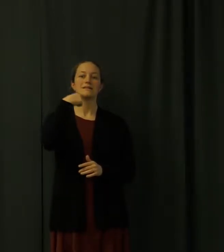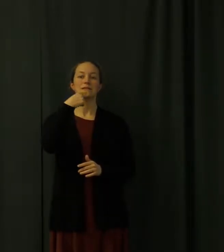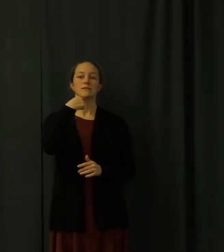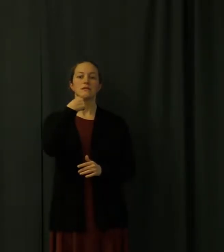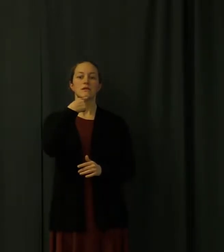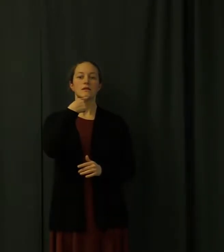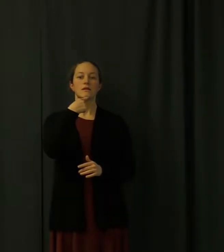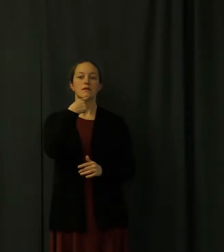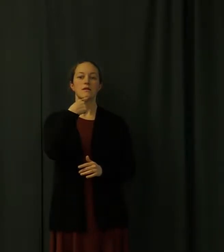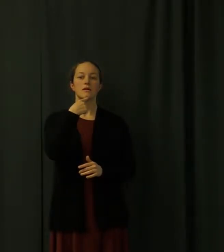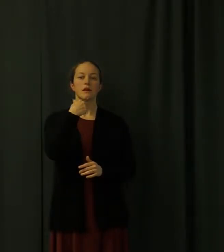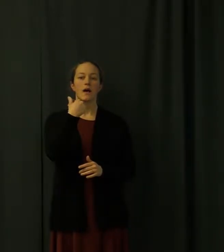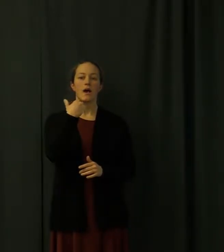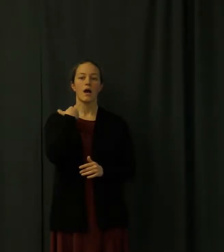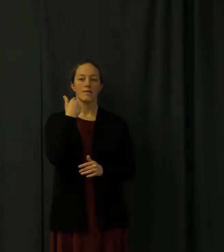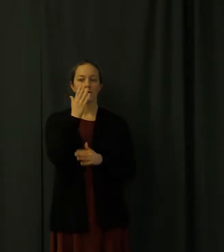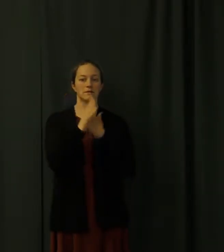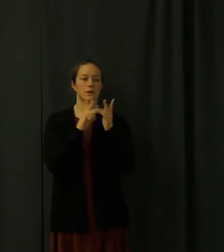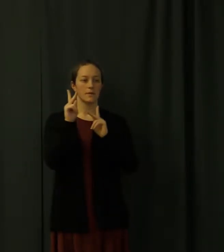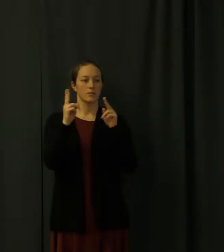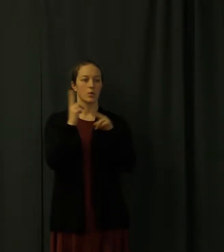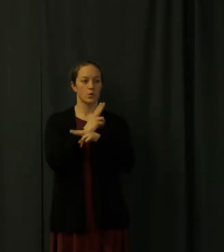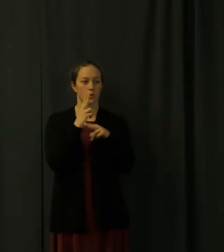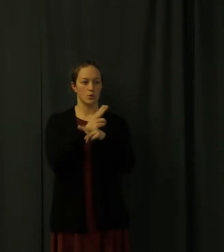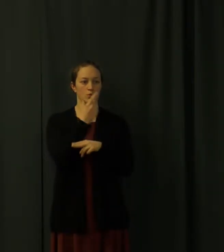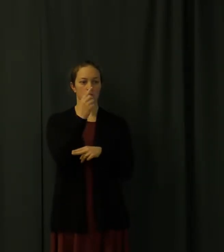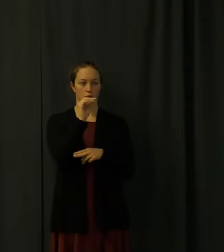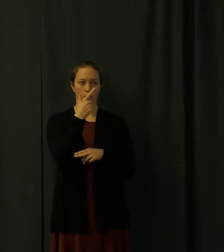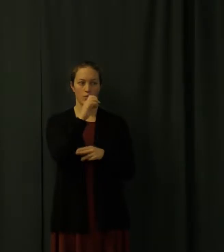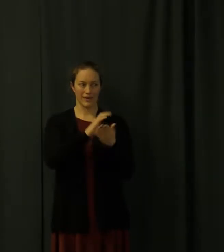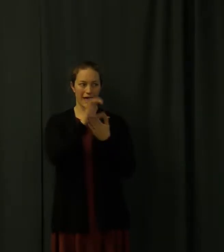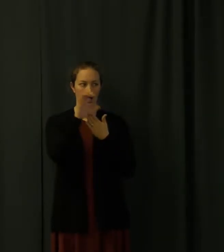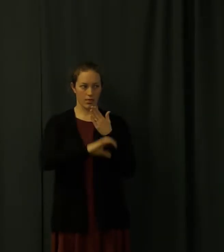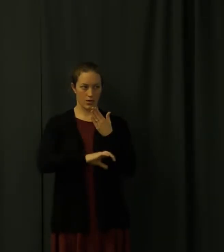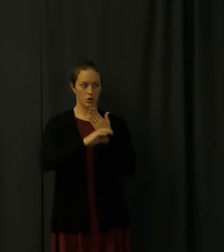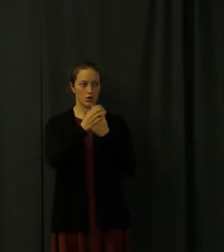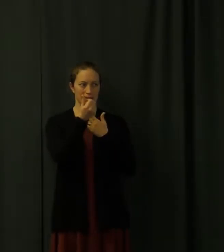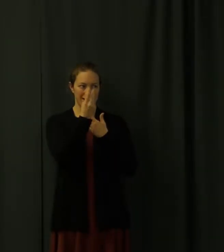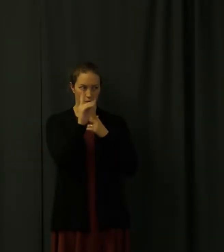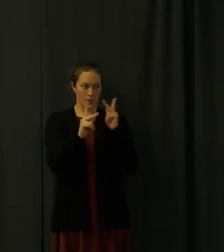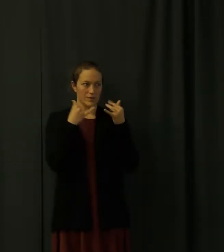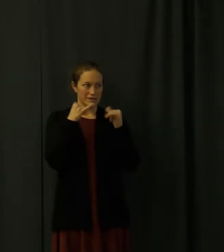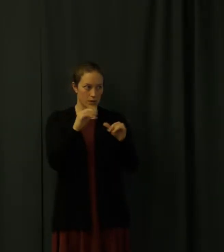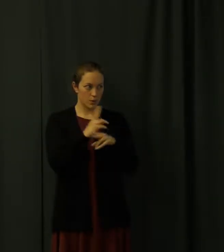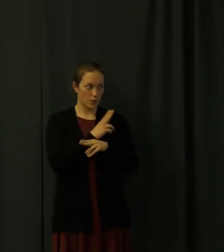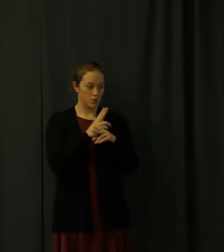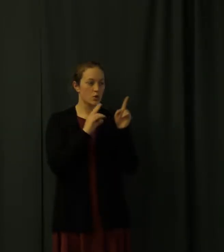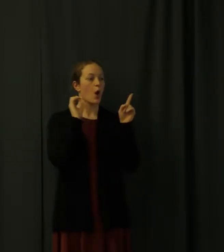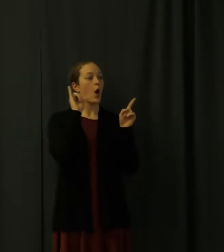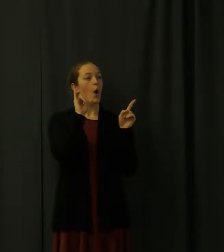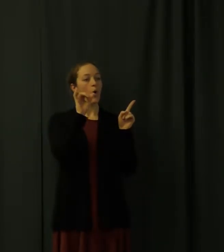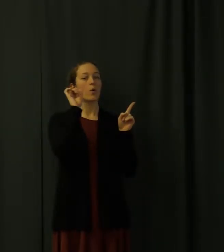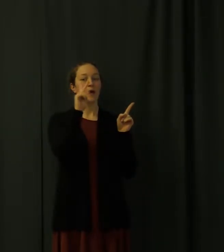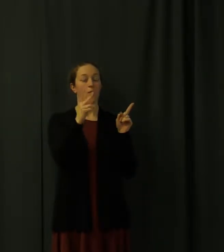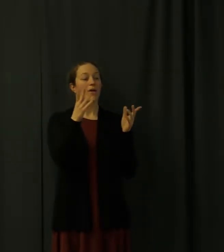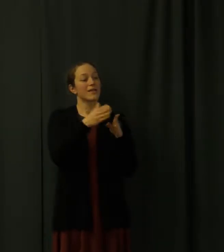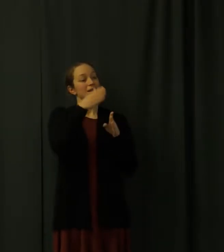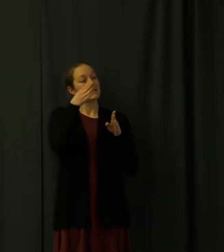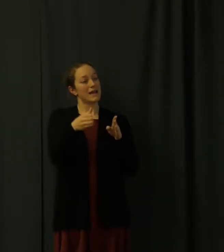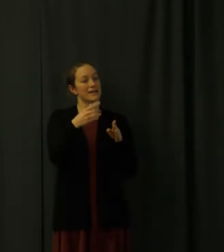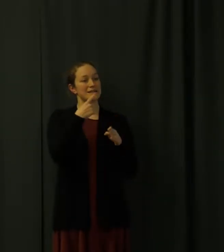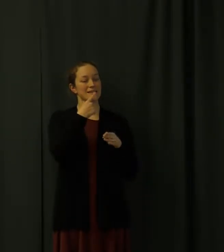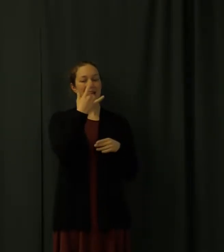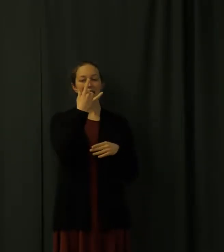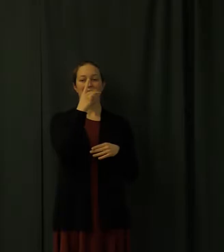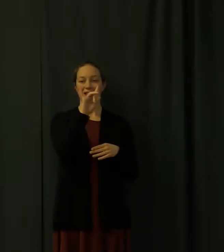some people that use Google Calendar though. Oh, okay. So that next one, you can see it says like